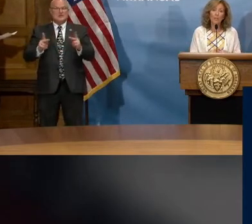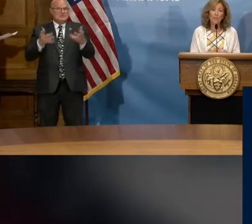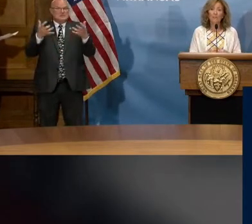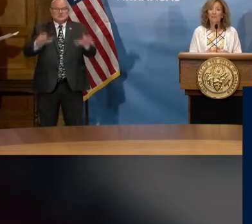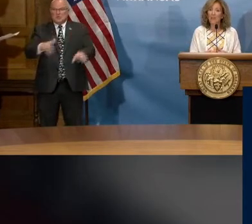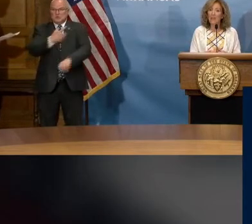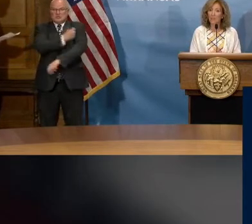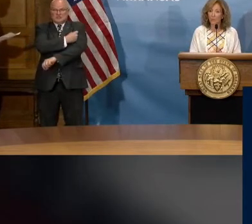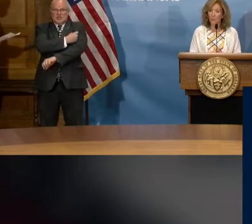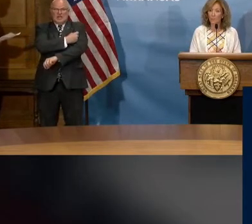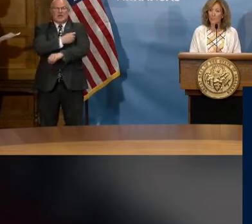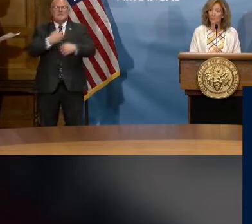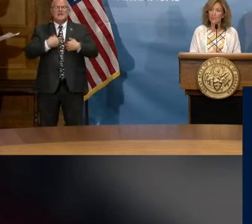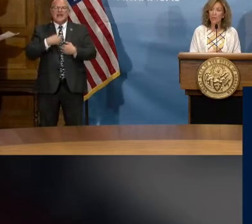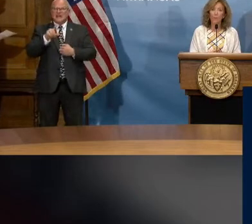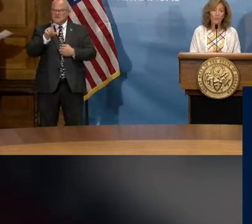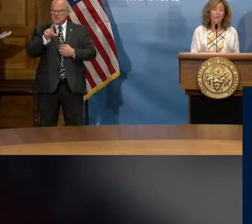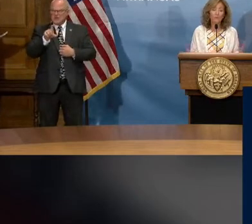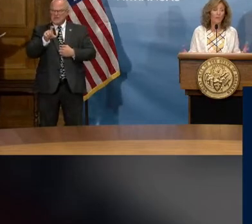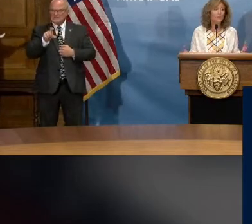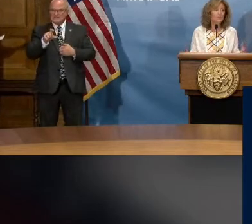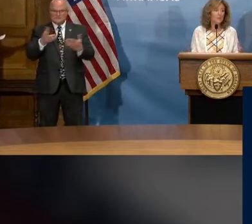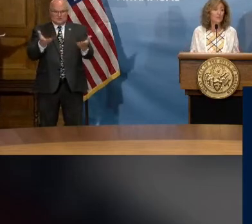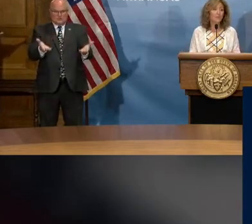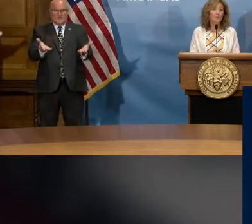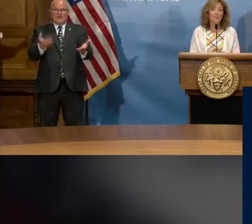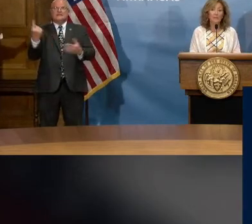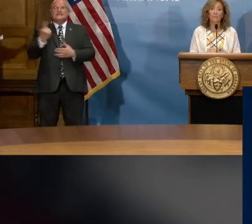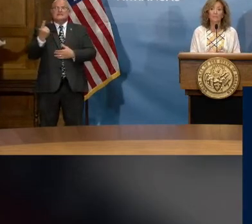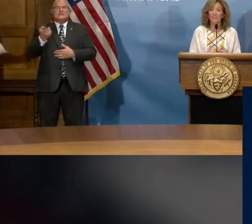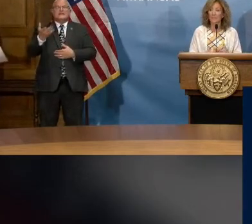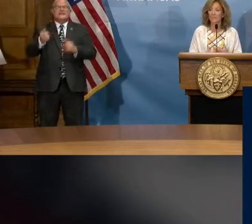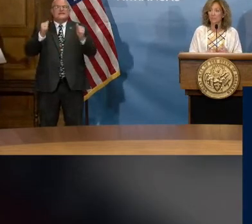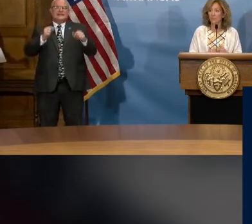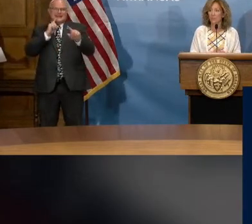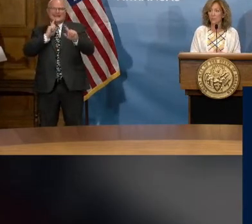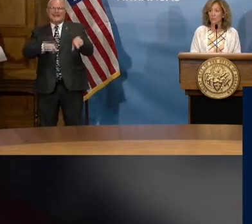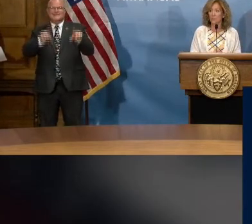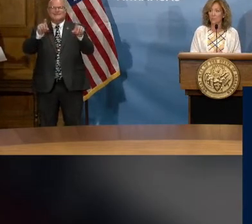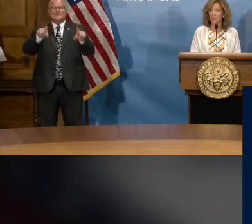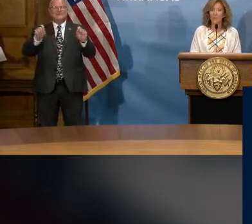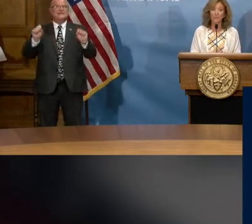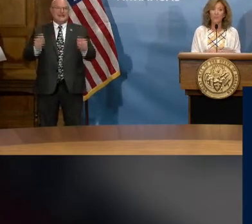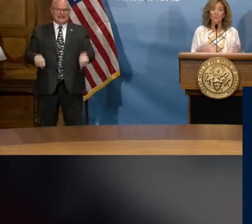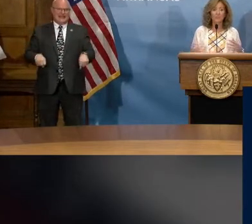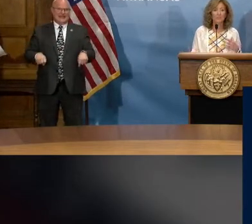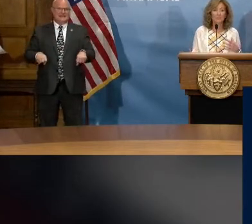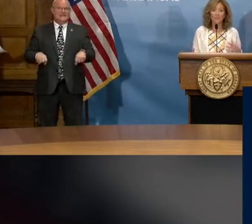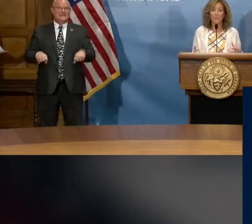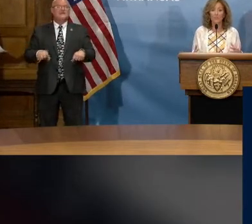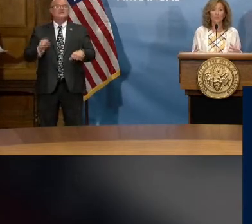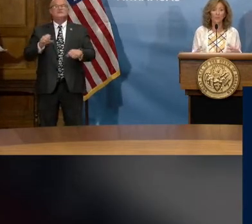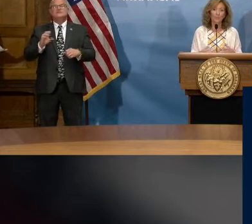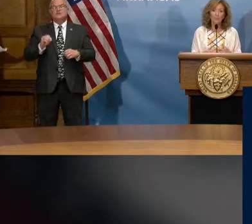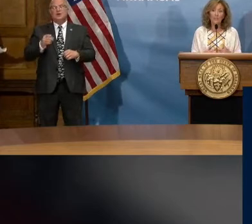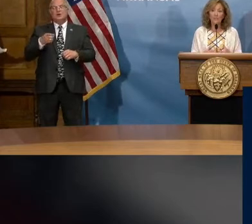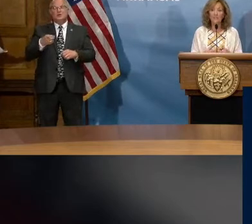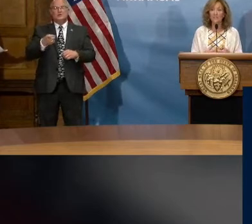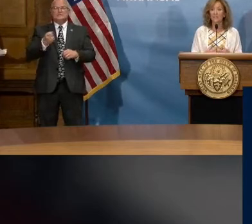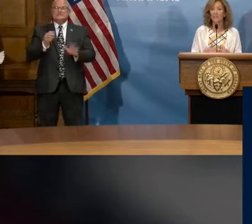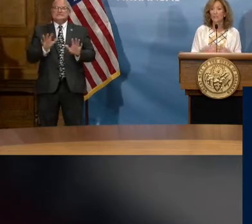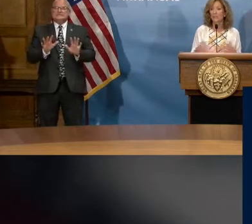want to shot, but they have questions, somebody will be able to answer those questions. So if you just, you're a